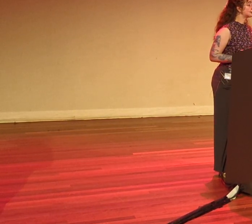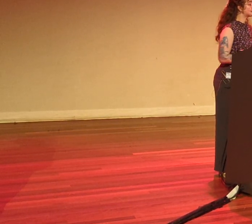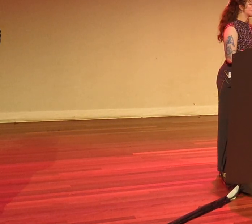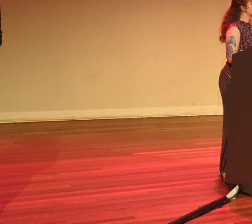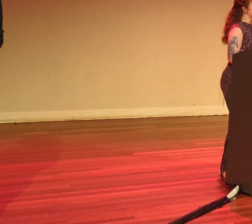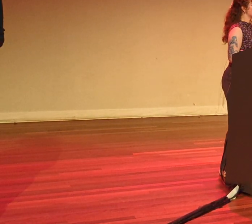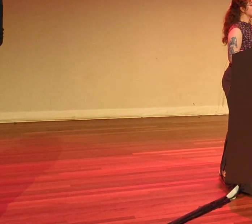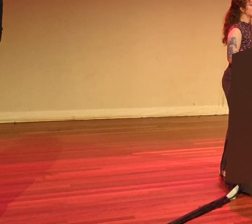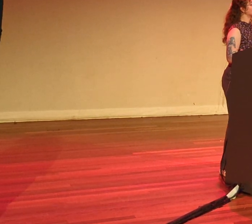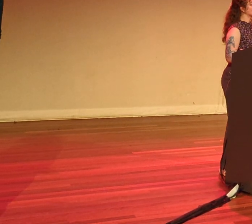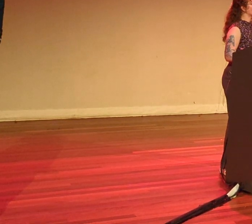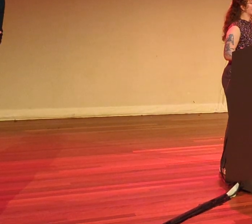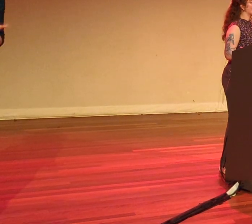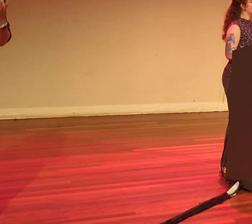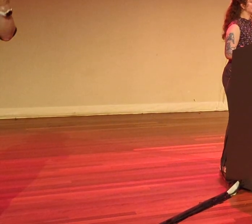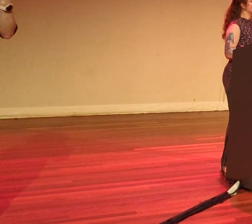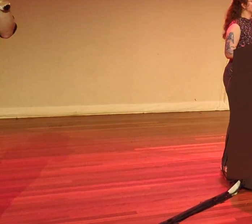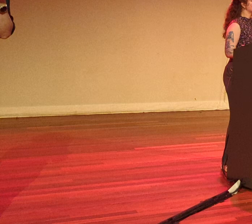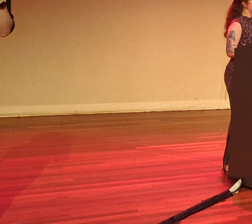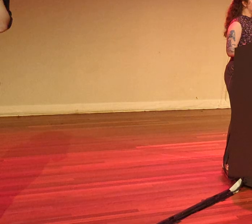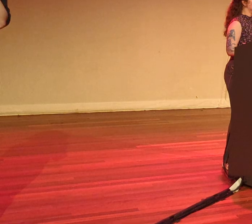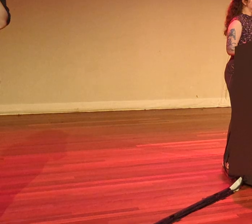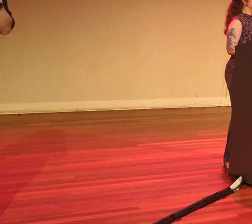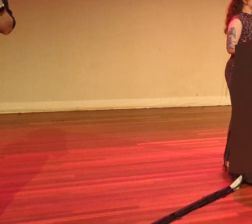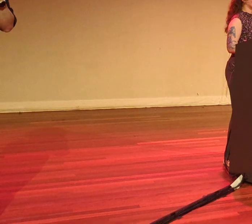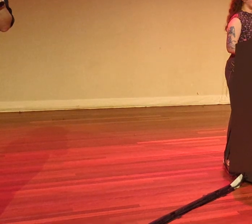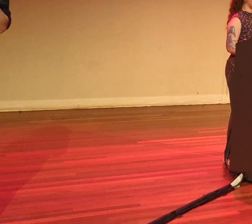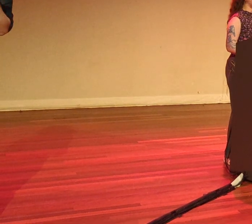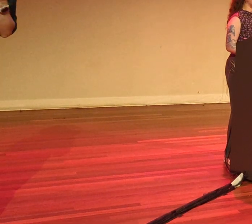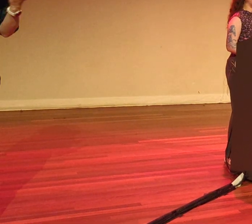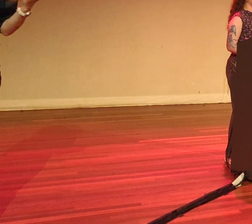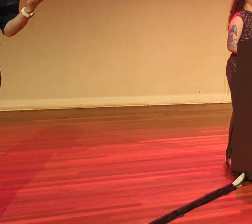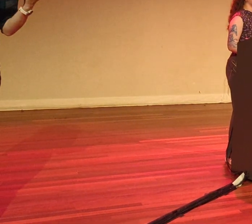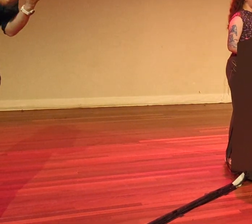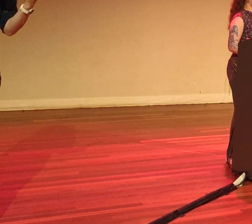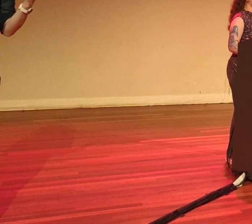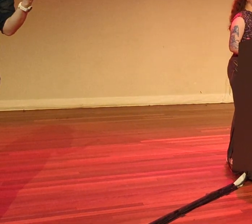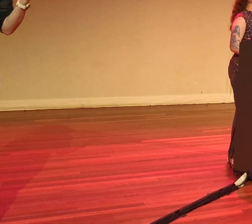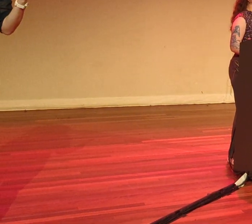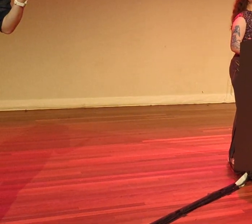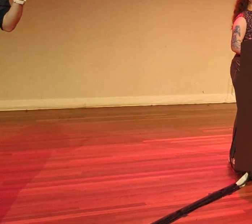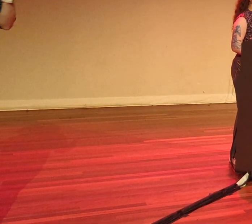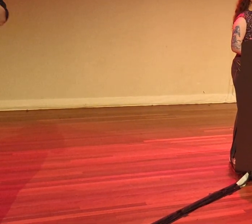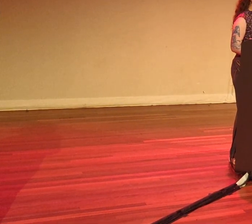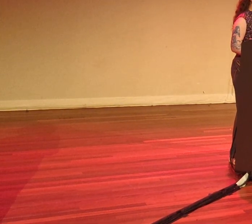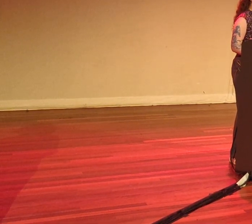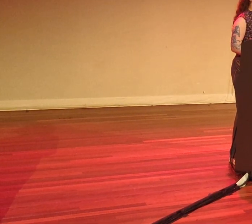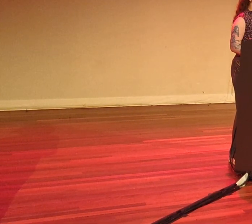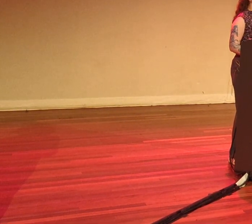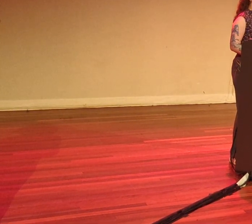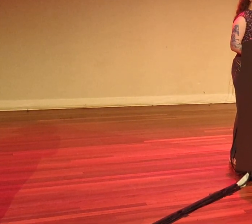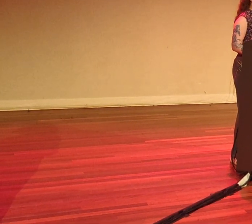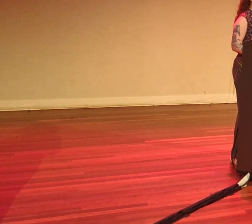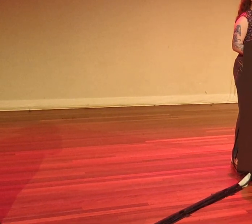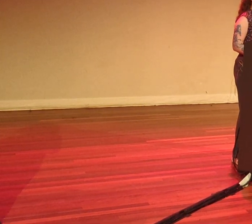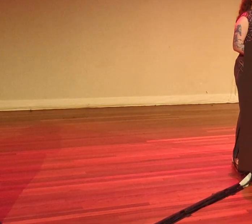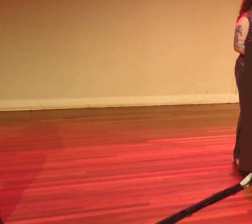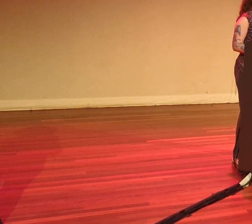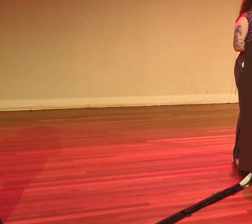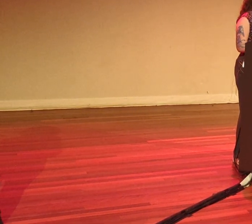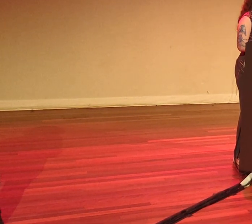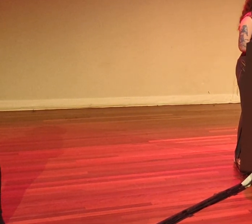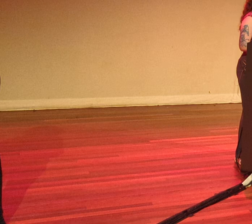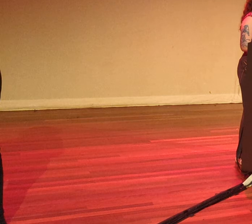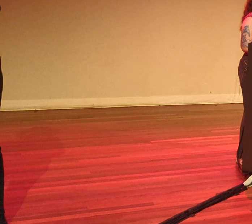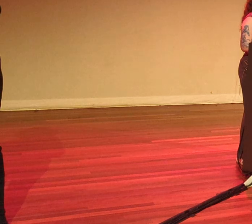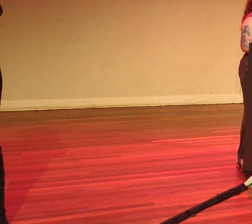there is some documentation on the architecture and the training methods of Gemini. However, there